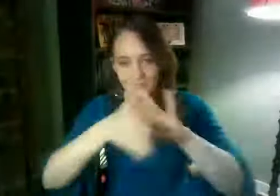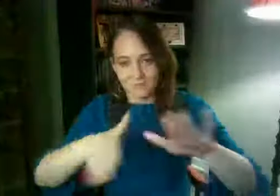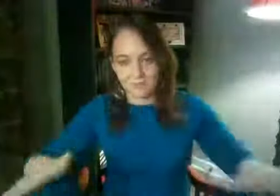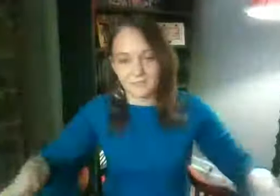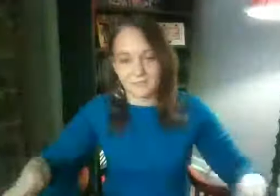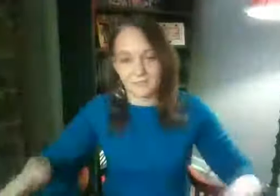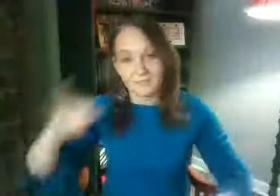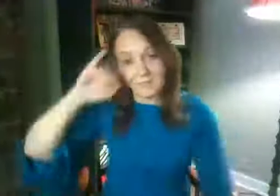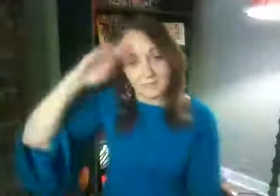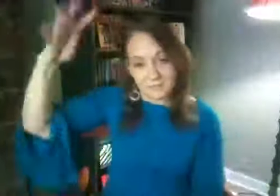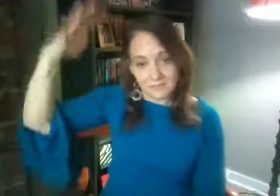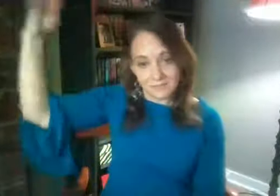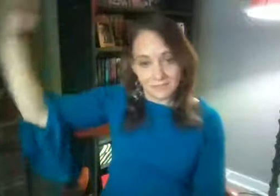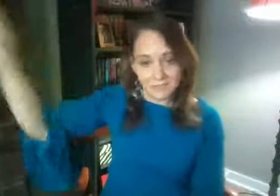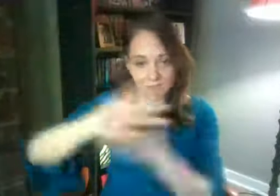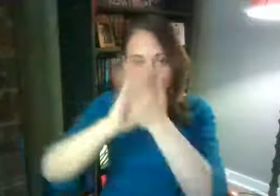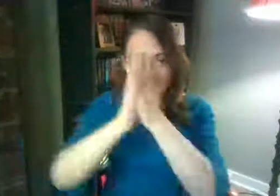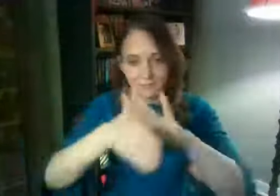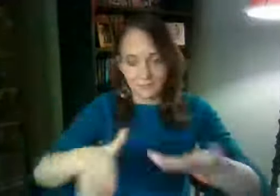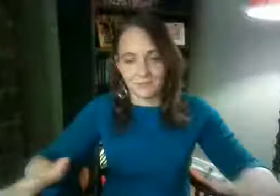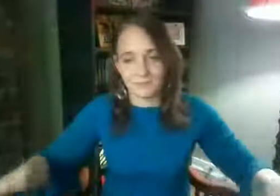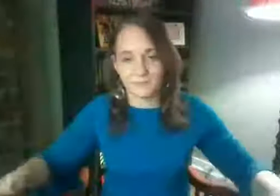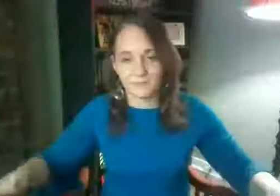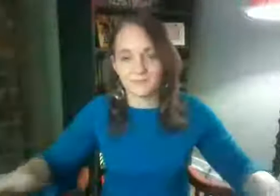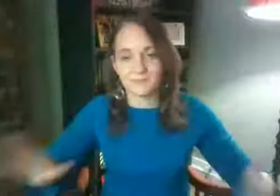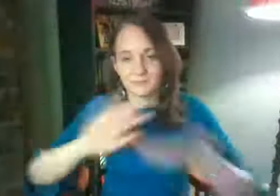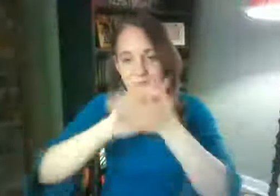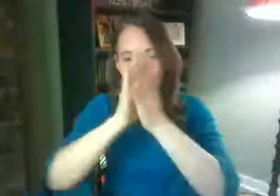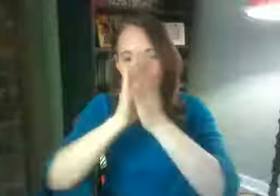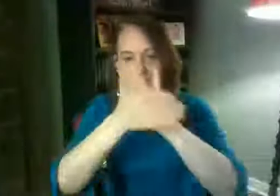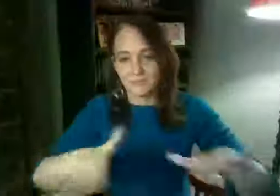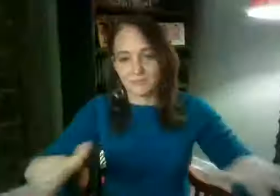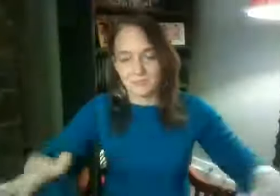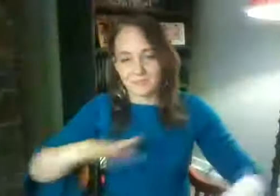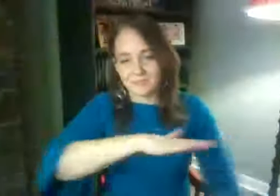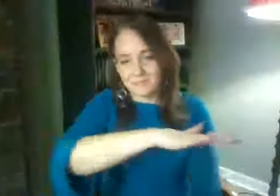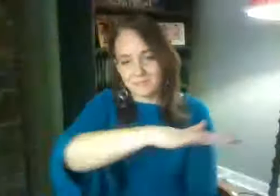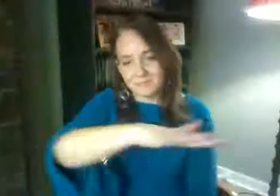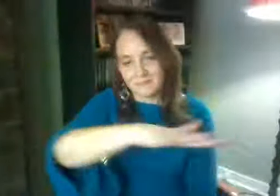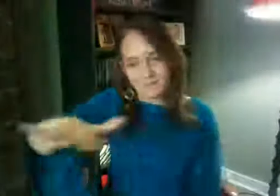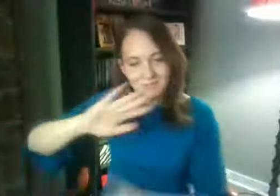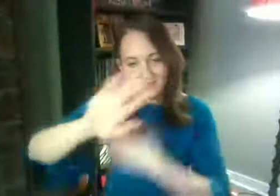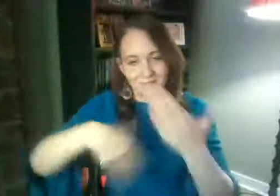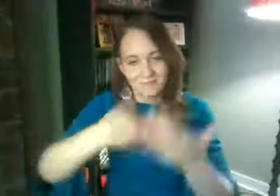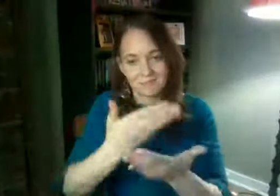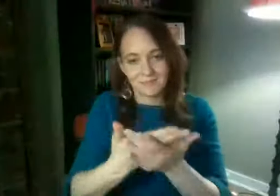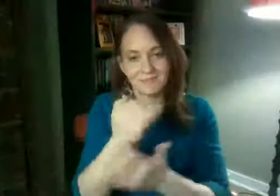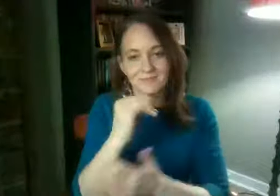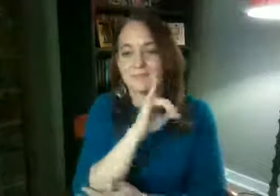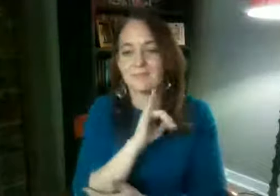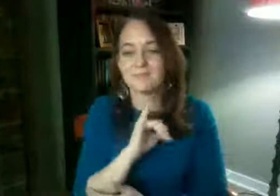shalom, yaseh shalom, shalom aleinu ve'al kol